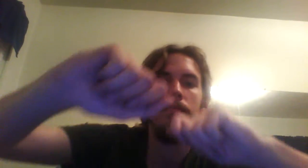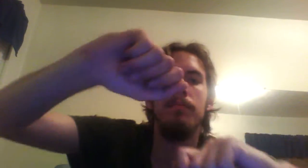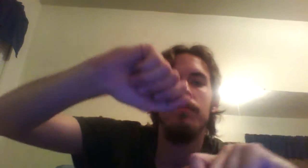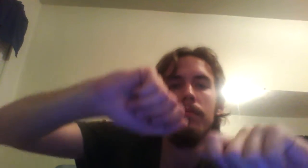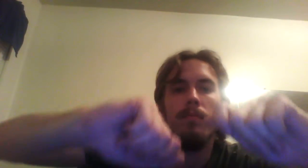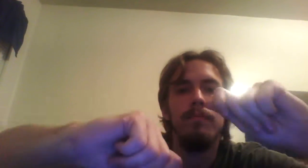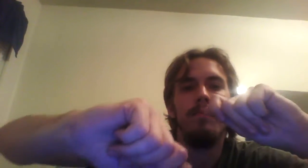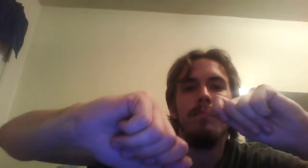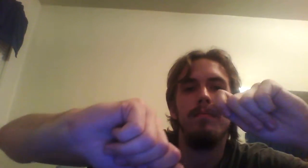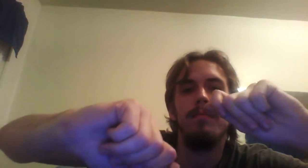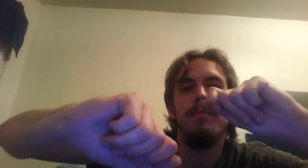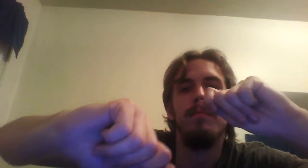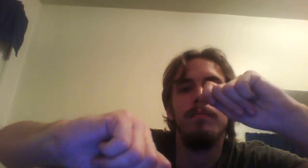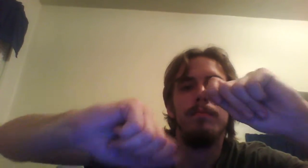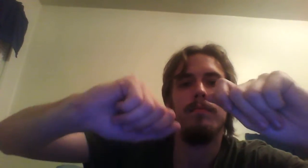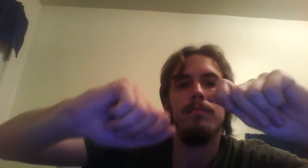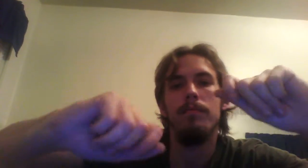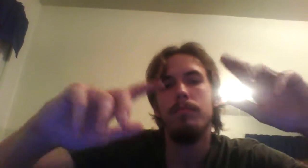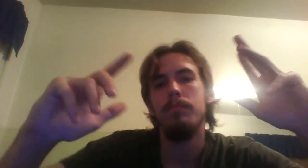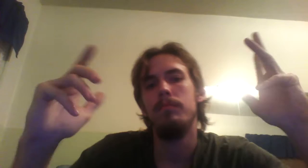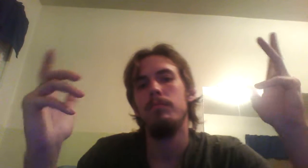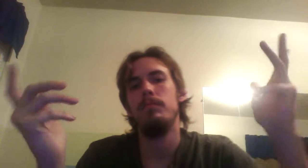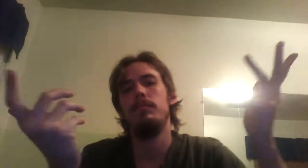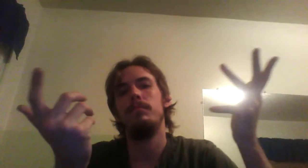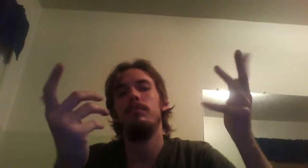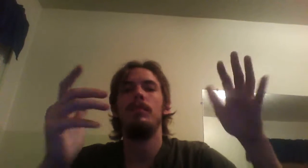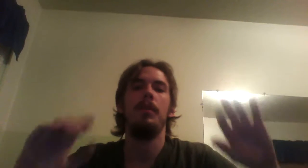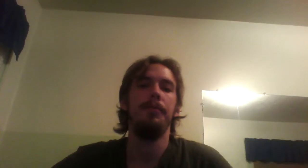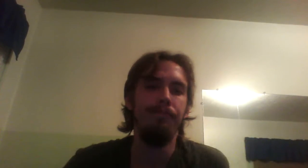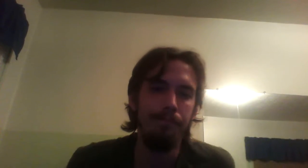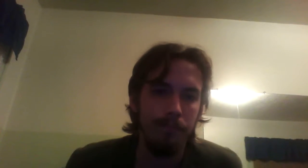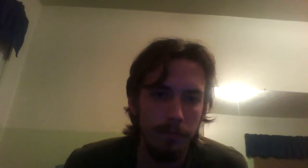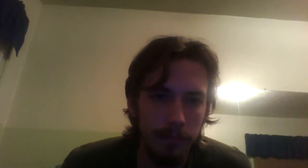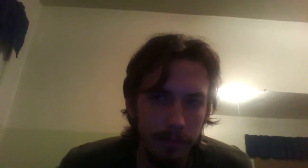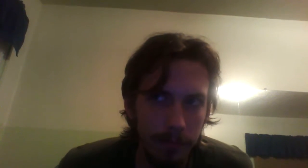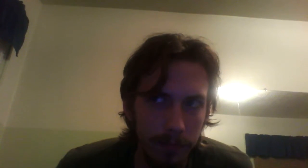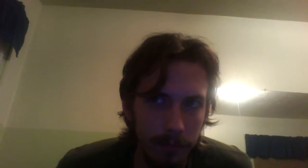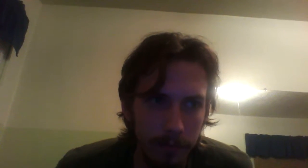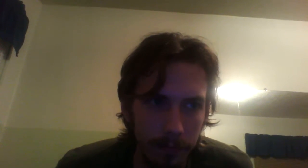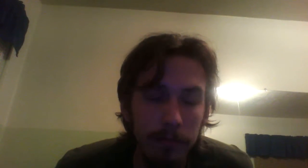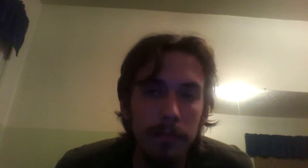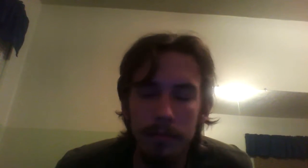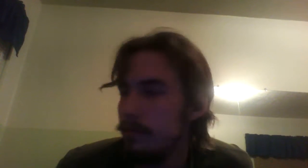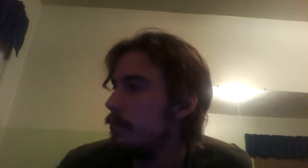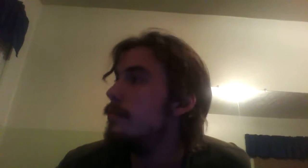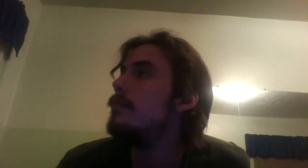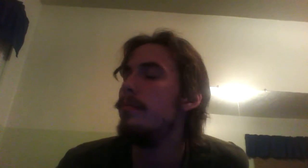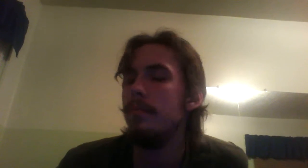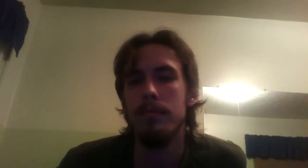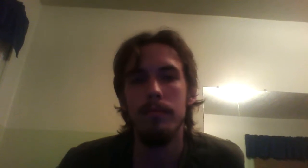Get your shit, let's get out Need to strike before we cool off I ain't meaning You are young